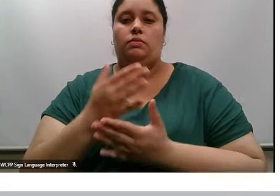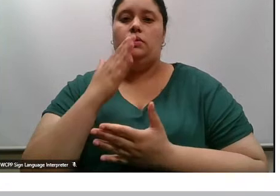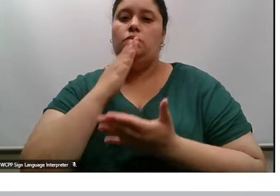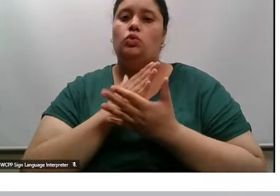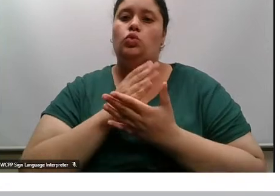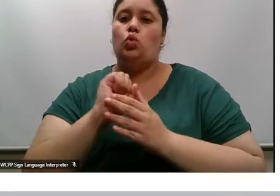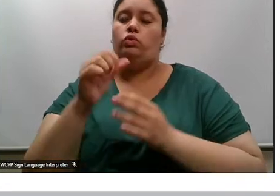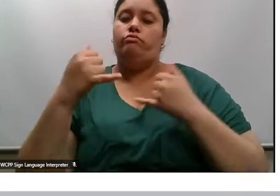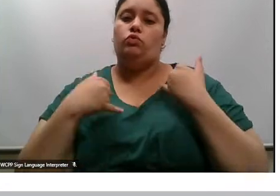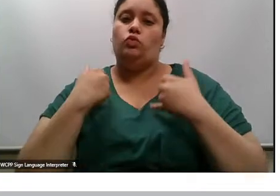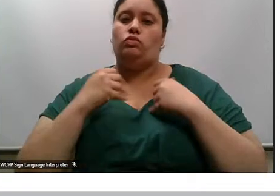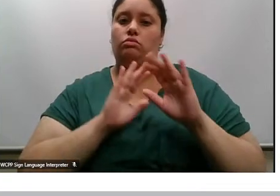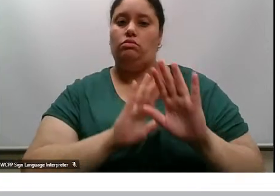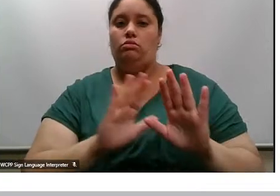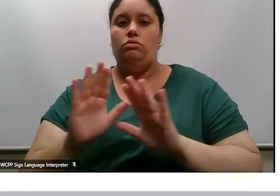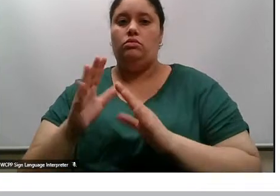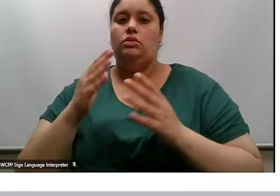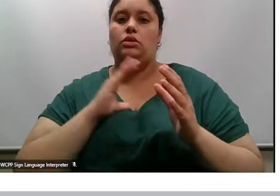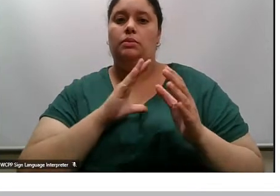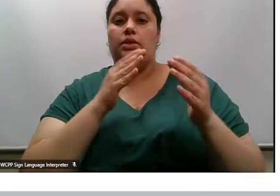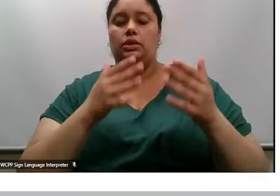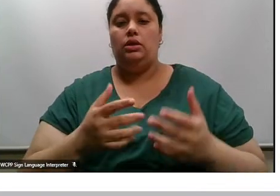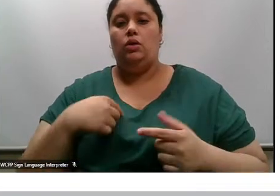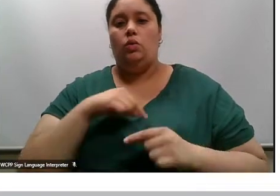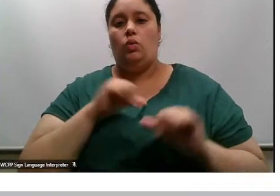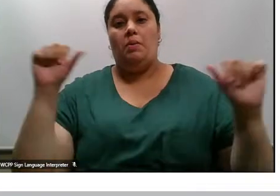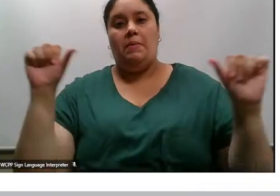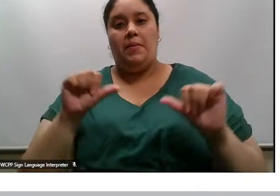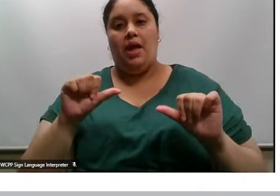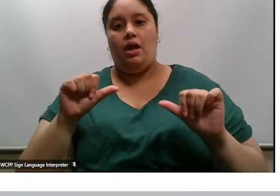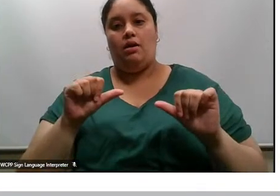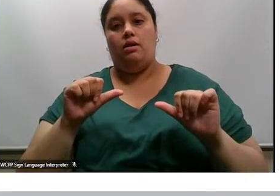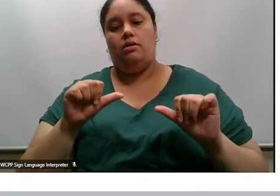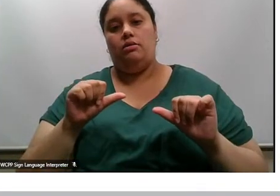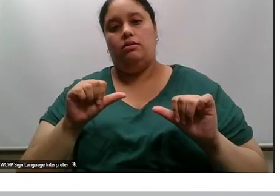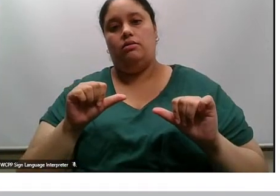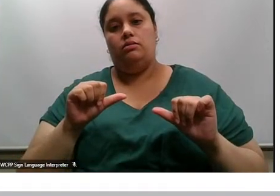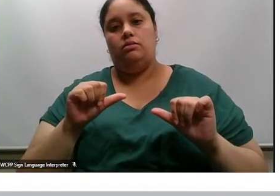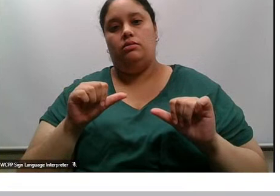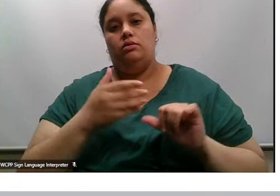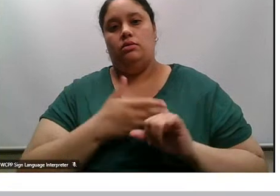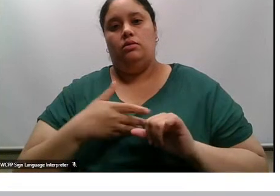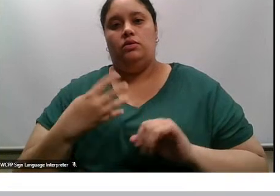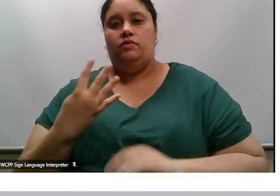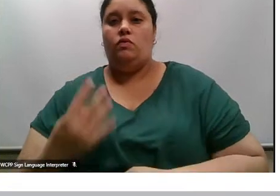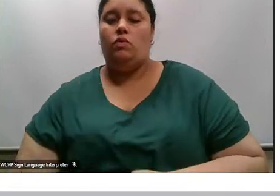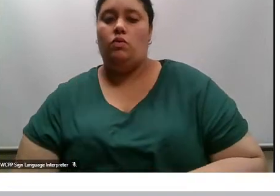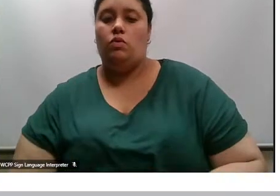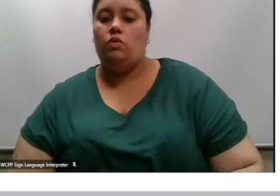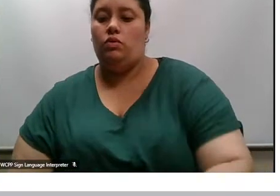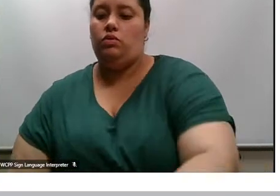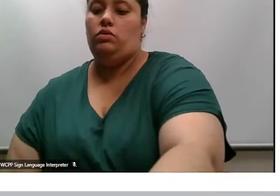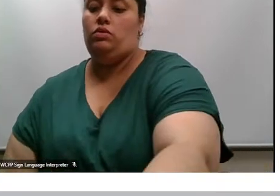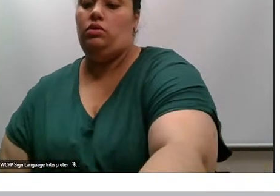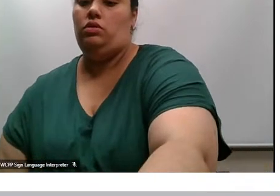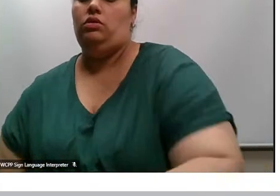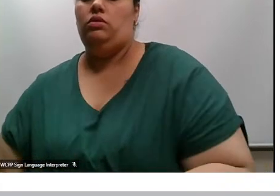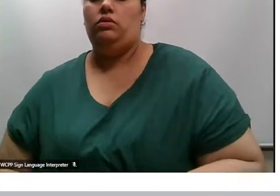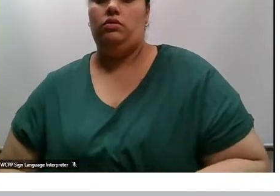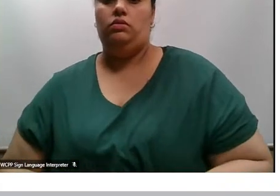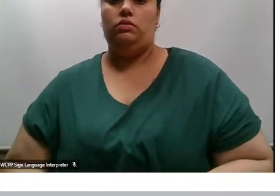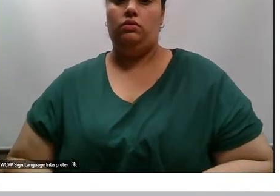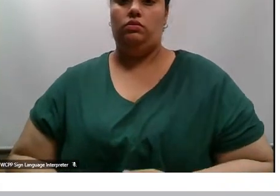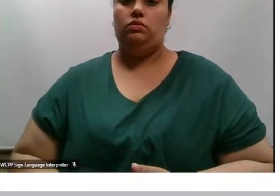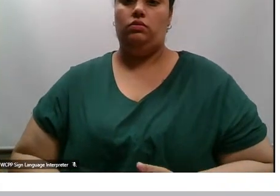that we are enjoying that. The committee will be back at at half past four.